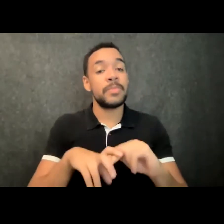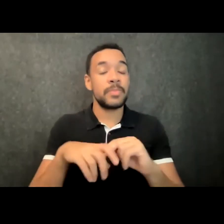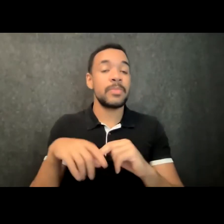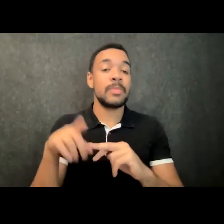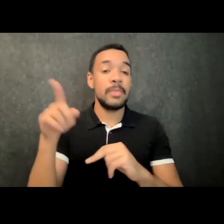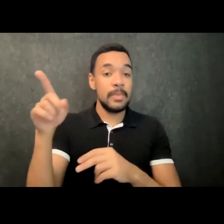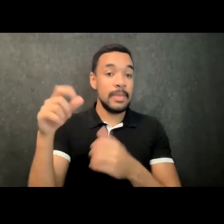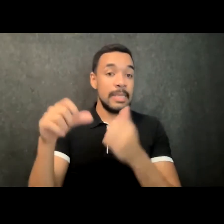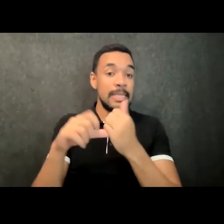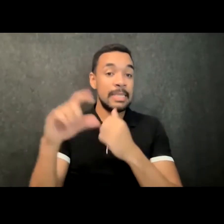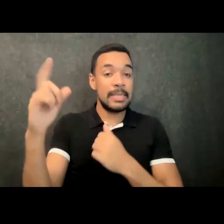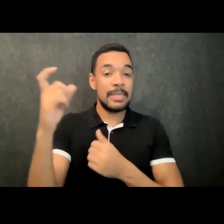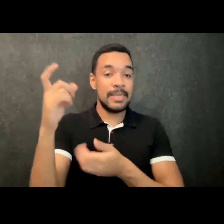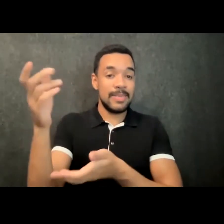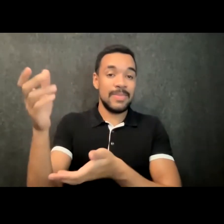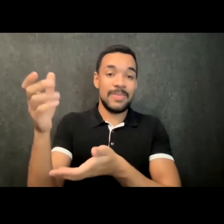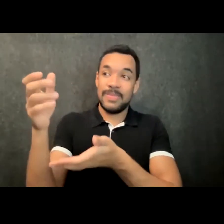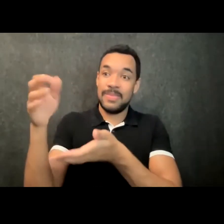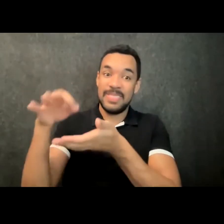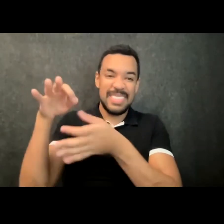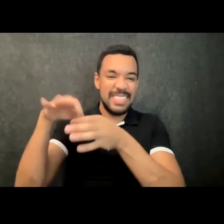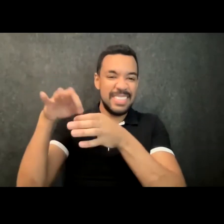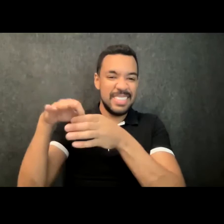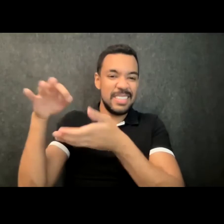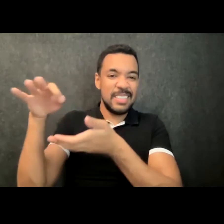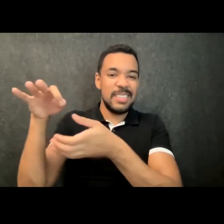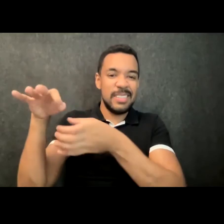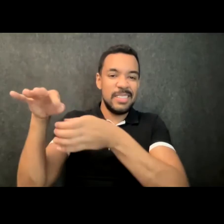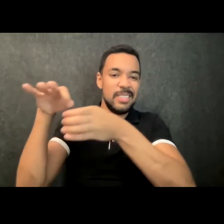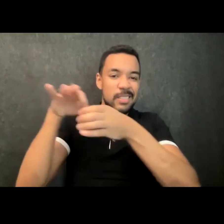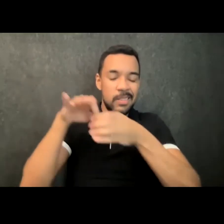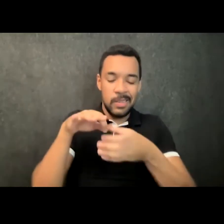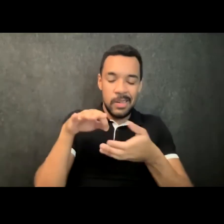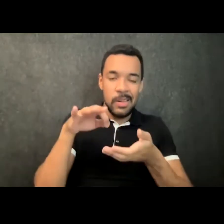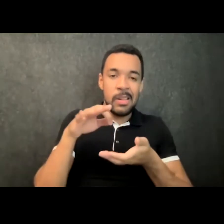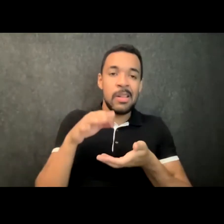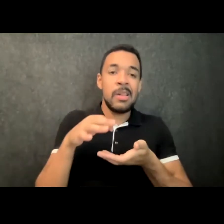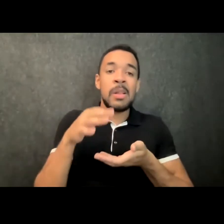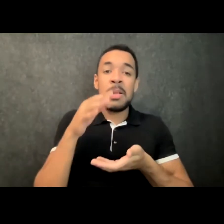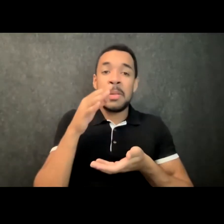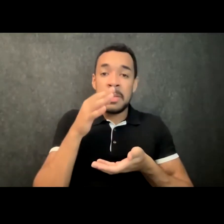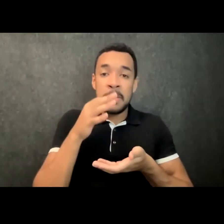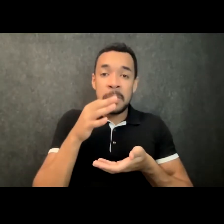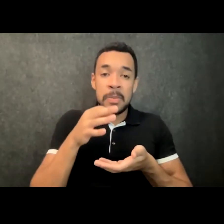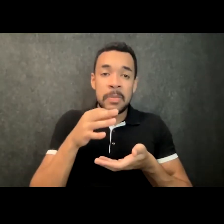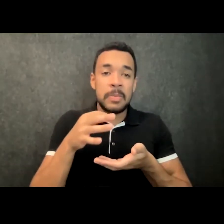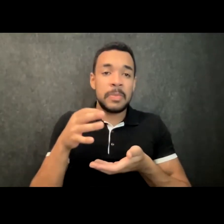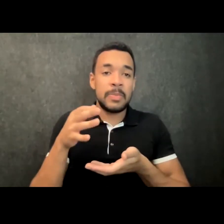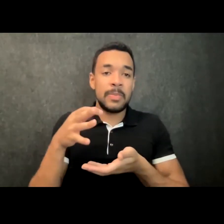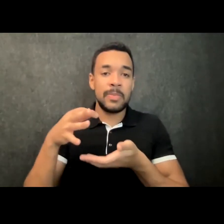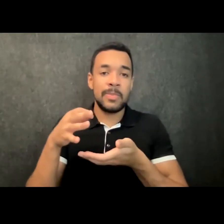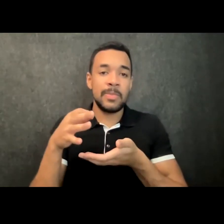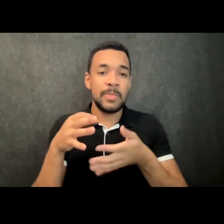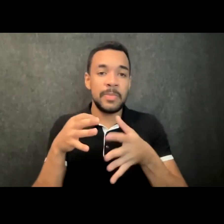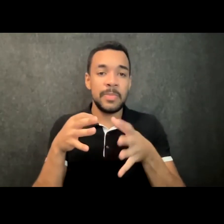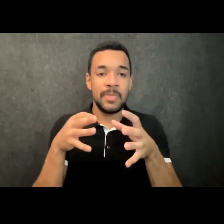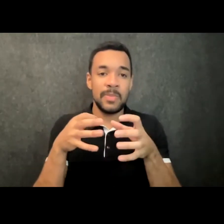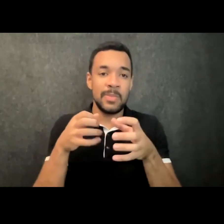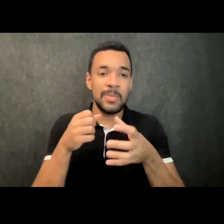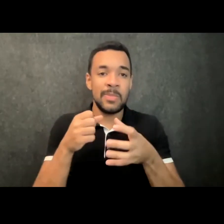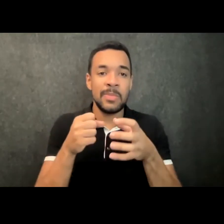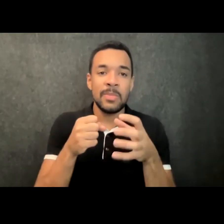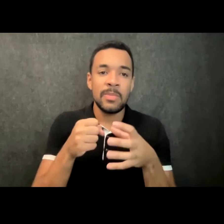tea, setting it down carefully as though the china might break. I held the cup in the fingers of both hands like I was presenting an